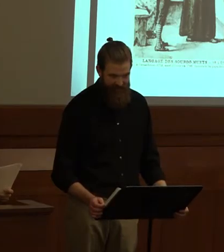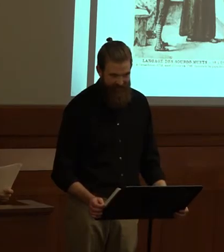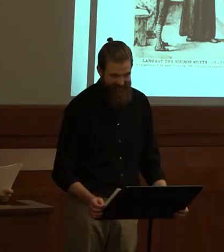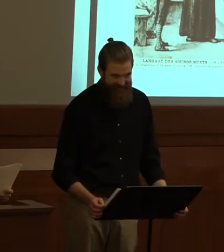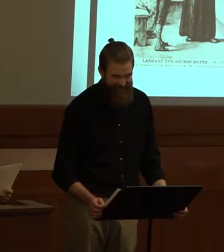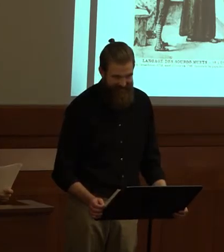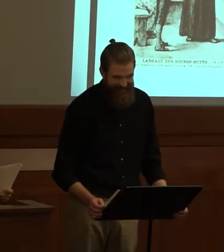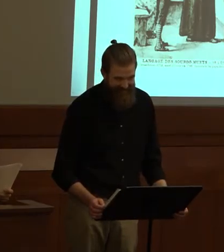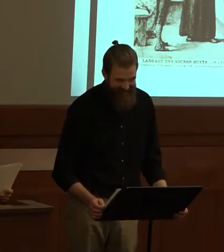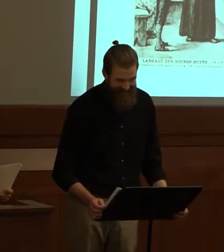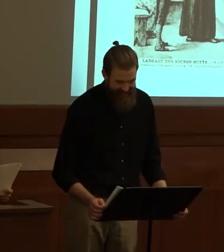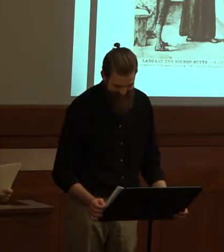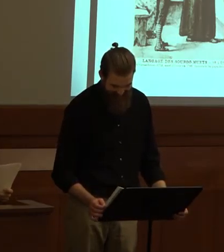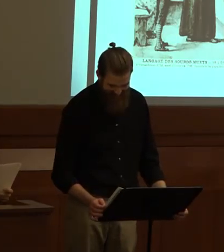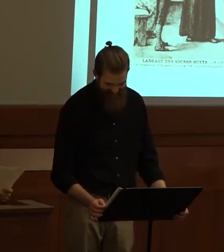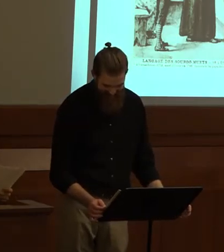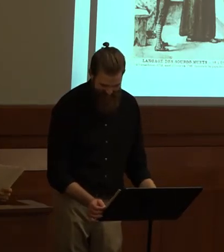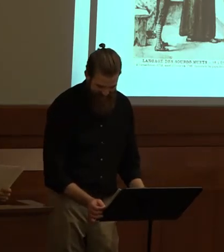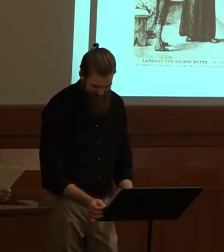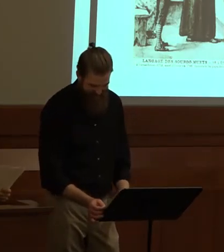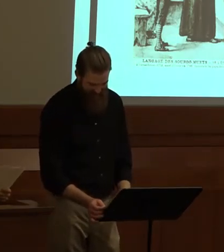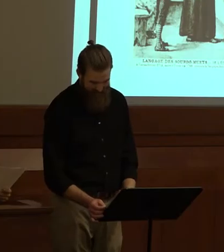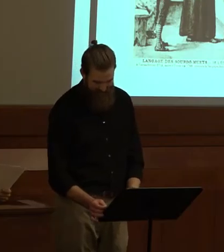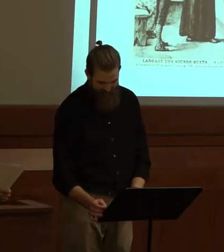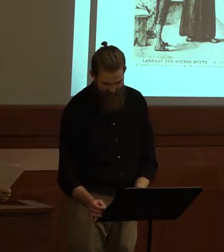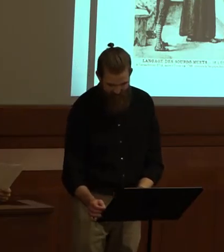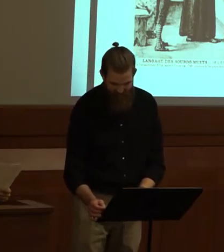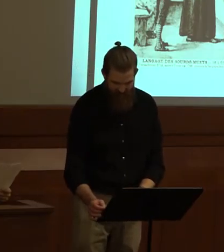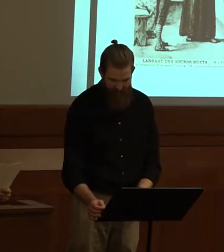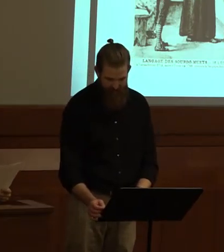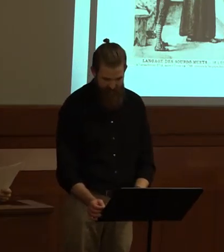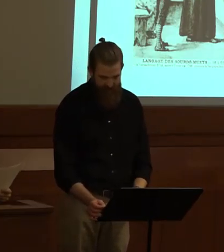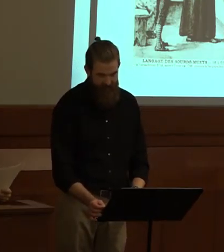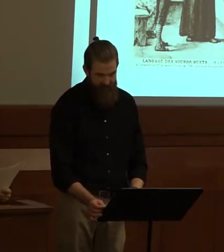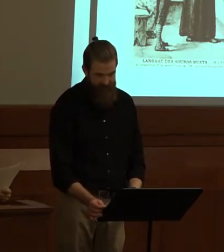trained voice speak the words of prayer for his benefactor.